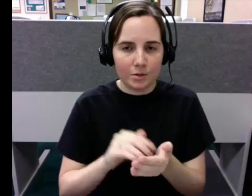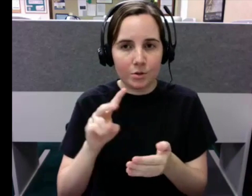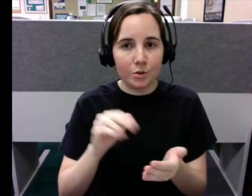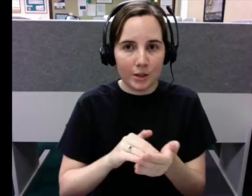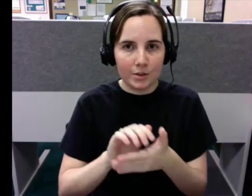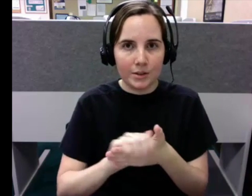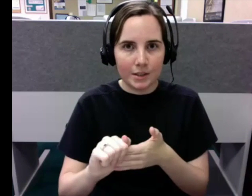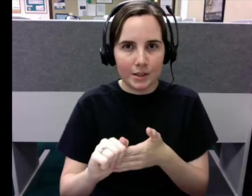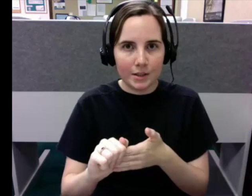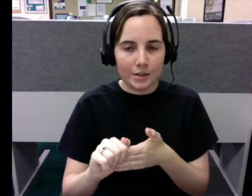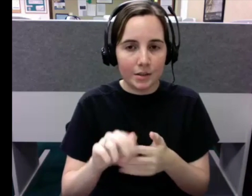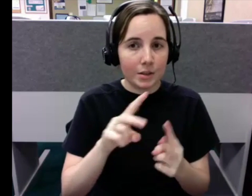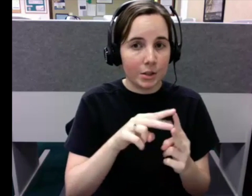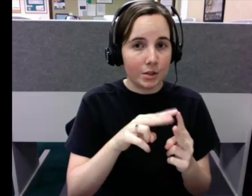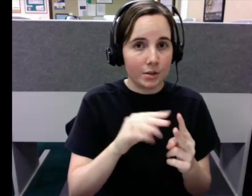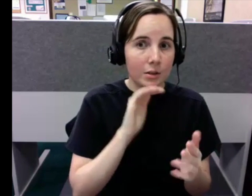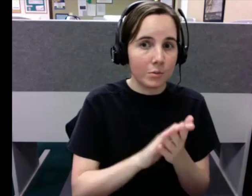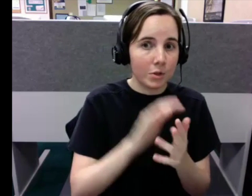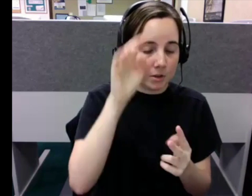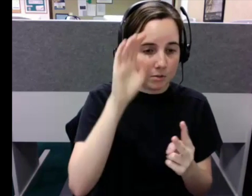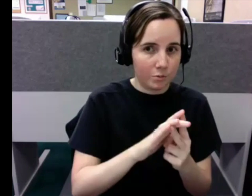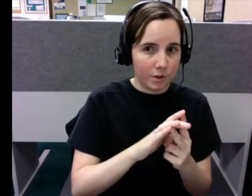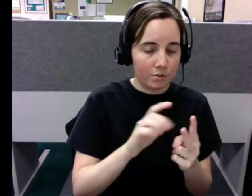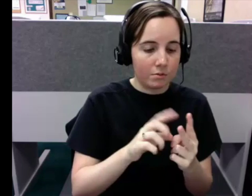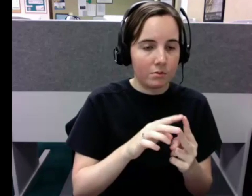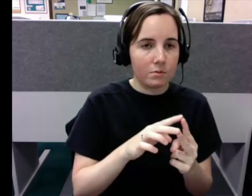worth $3,000 or less.